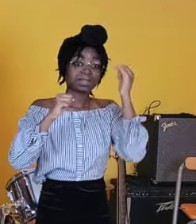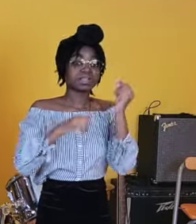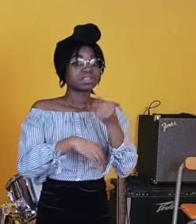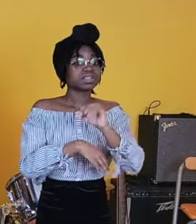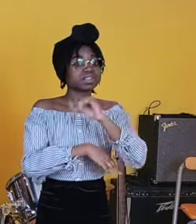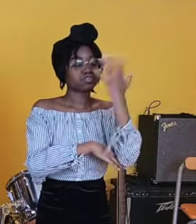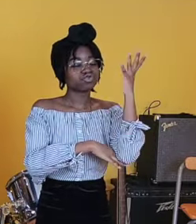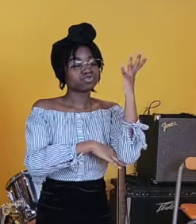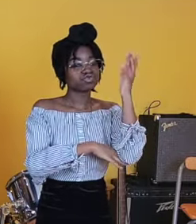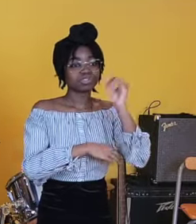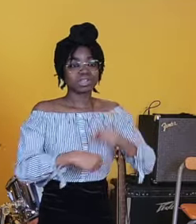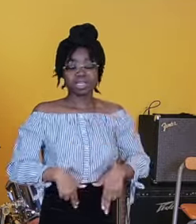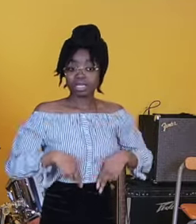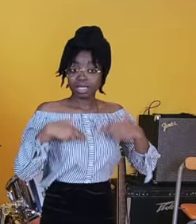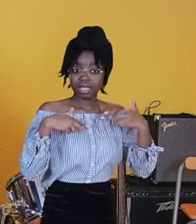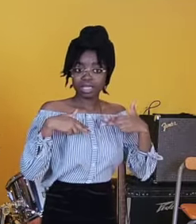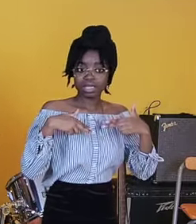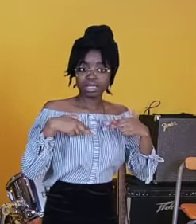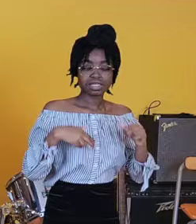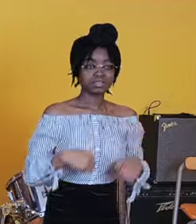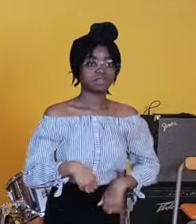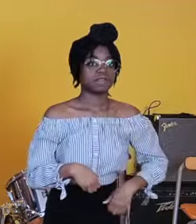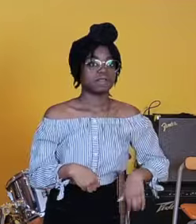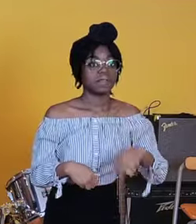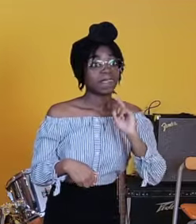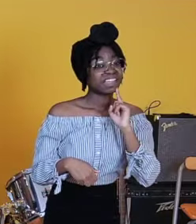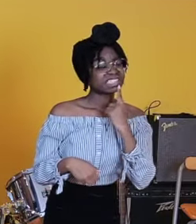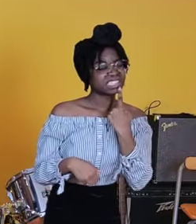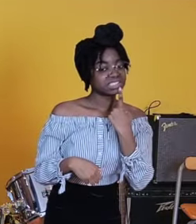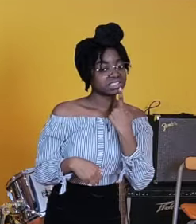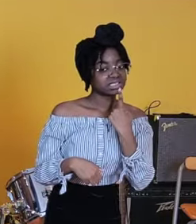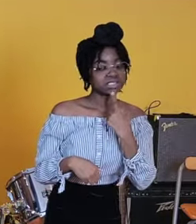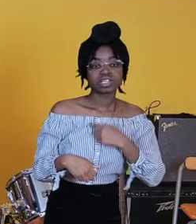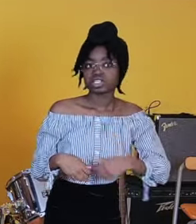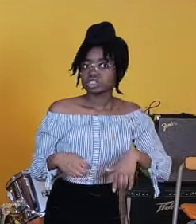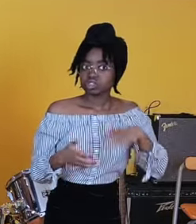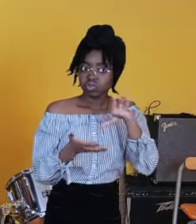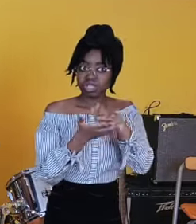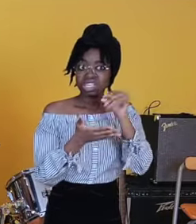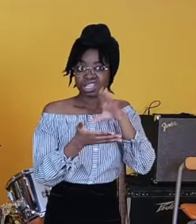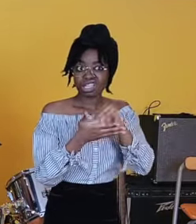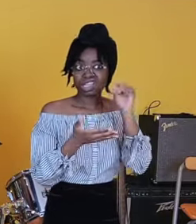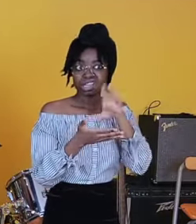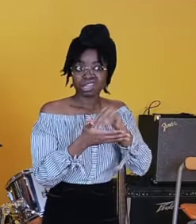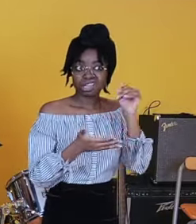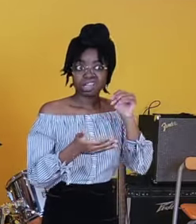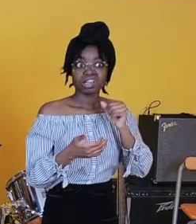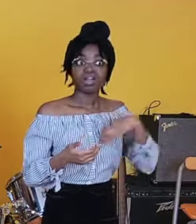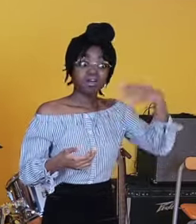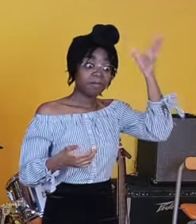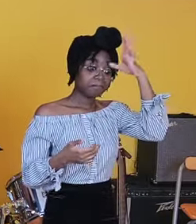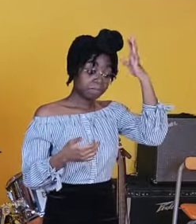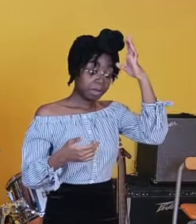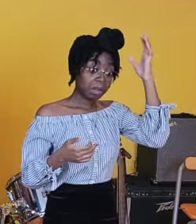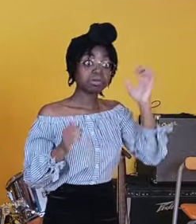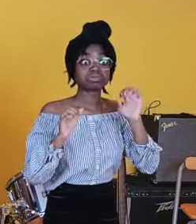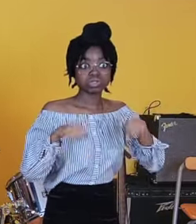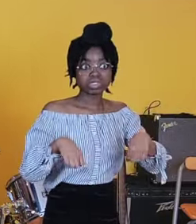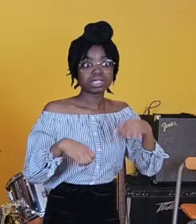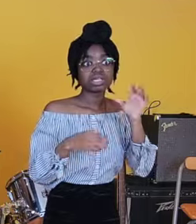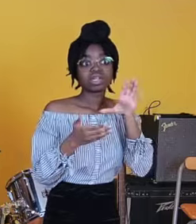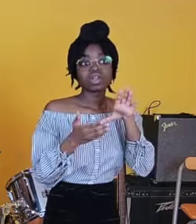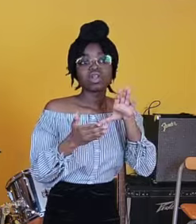serious business. Because like I said, we can learn as fathers, we can learn a lesson from Adam's mistakes, all